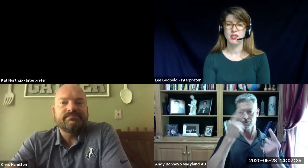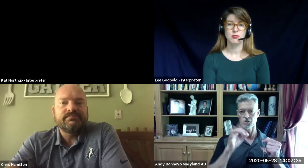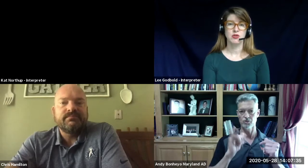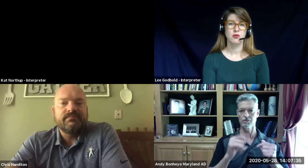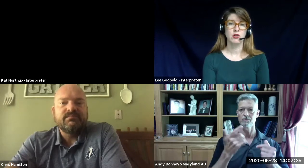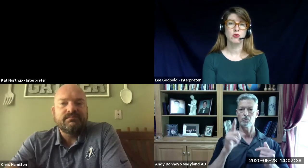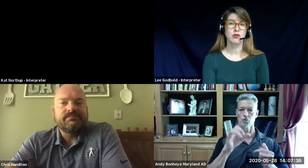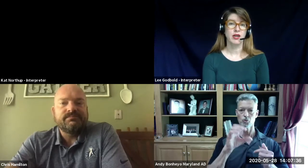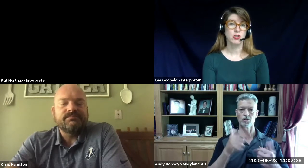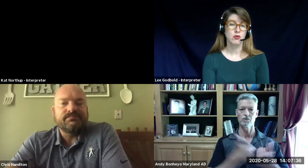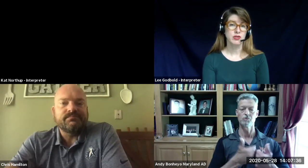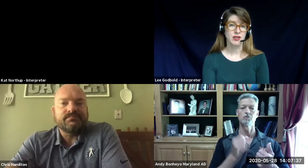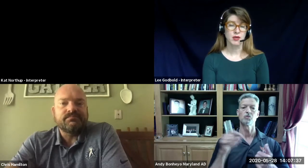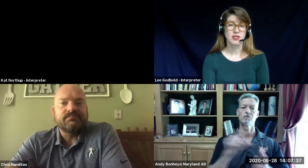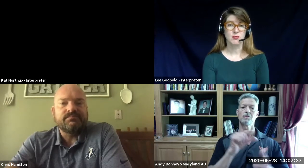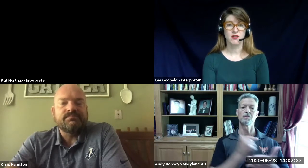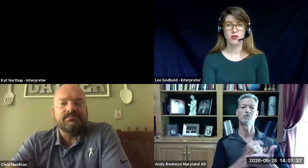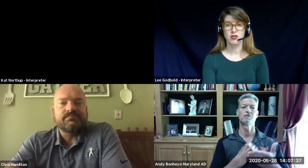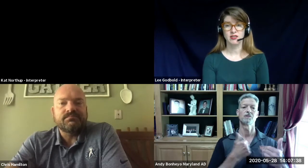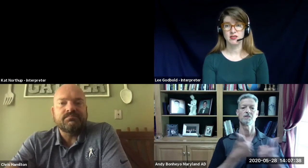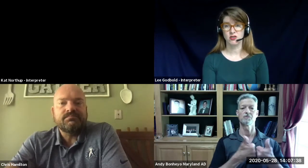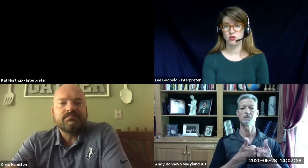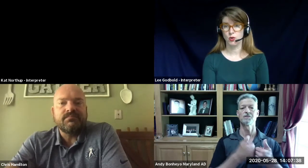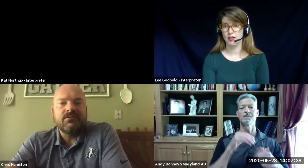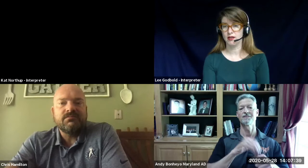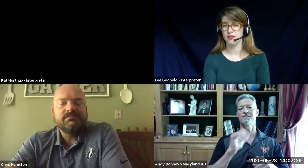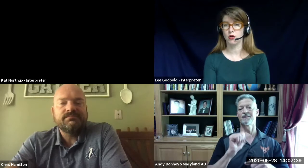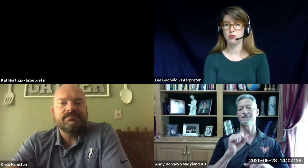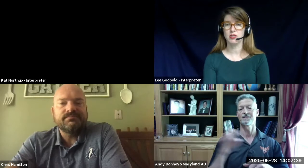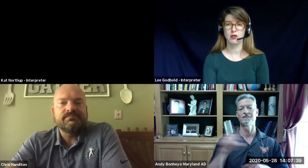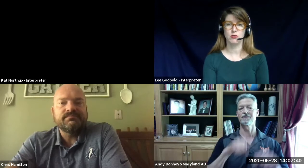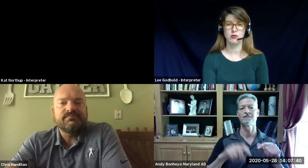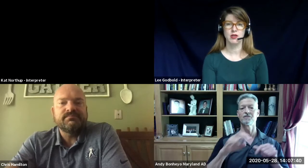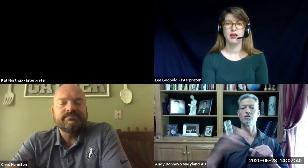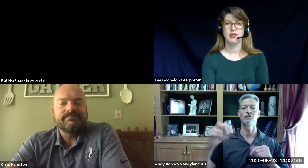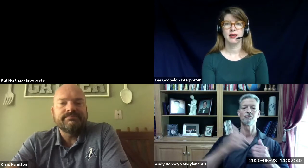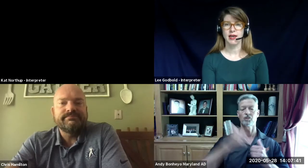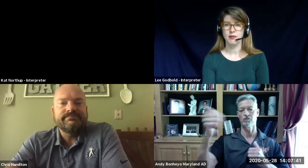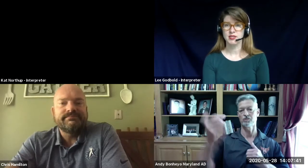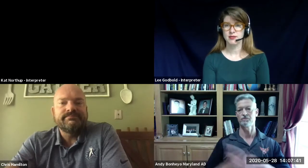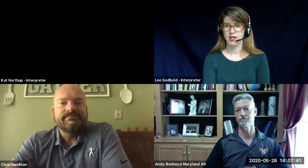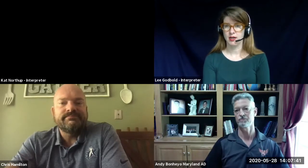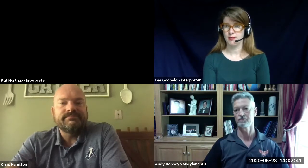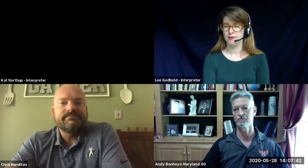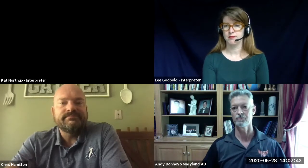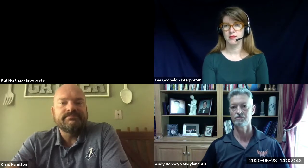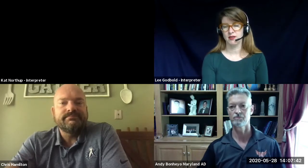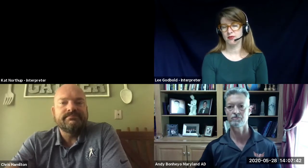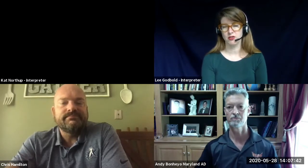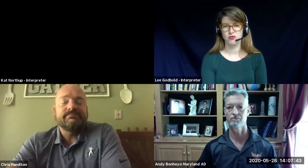possibility of doing local games only. It may be something for you to consider as well, having only local games if there's